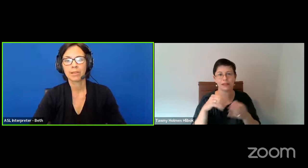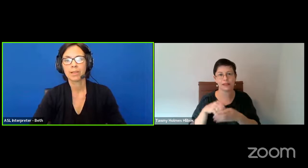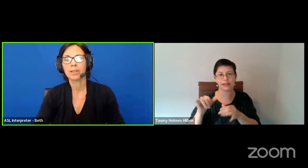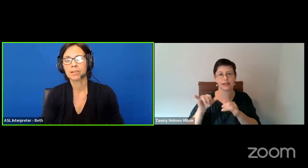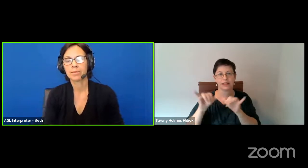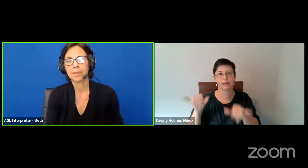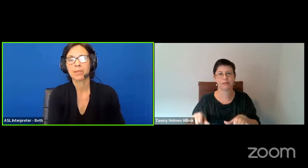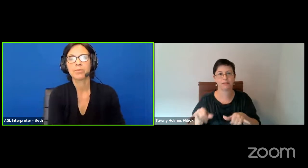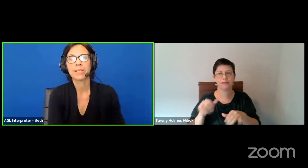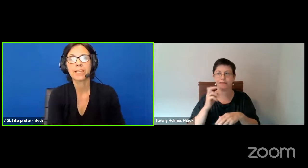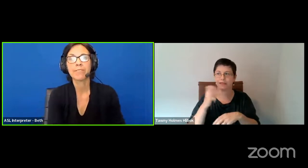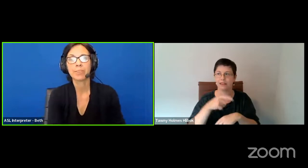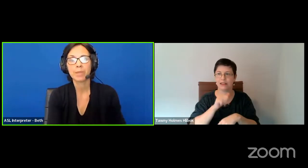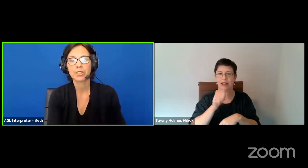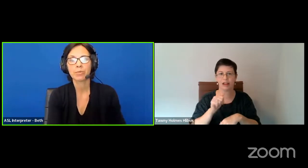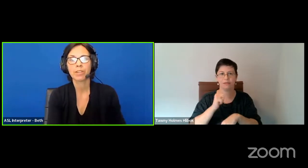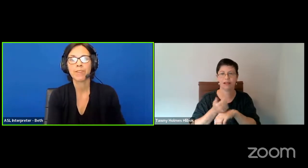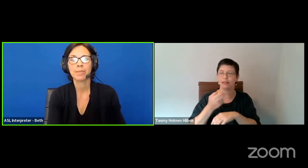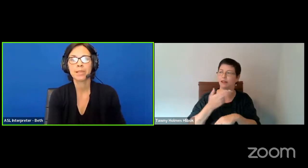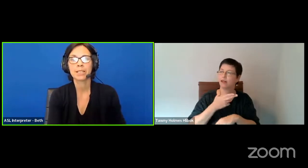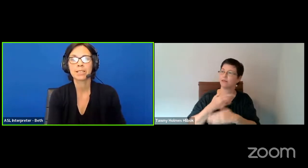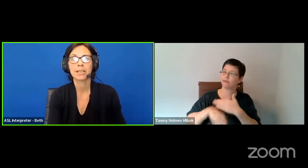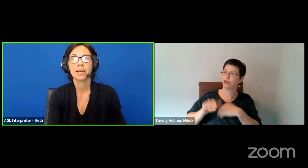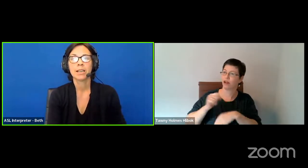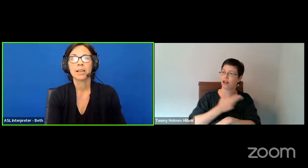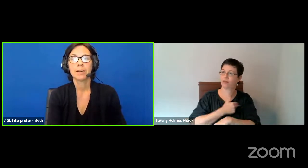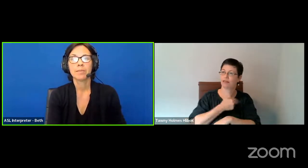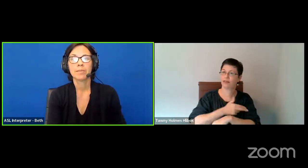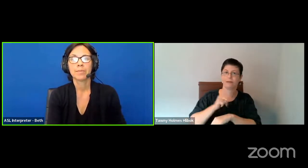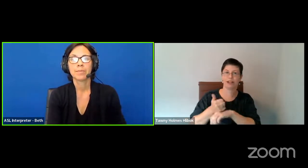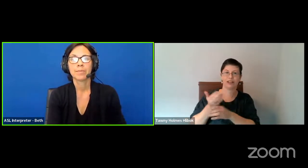discussion about missing information with families,